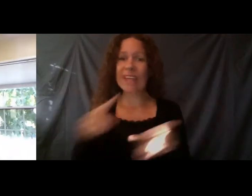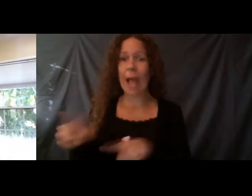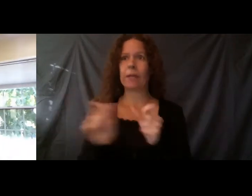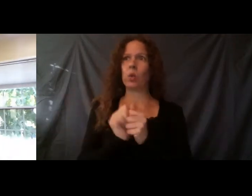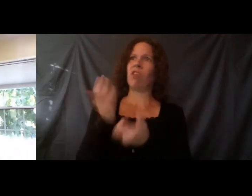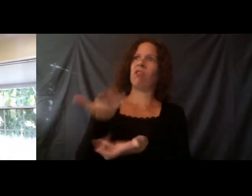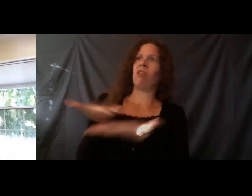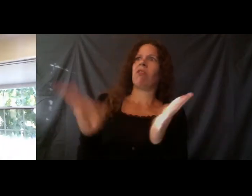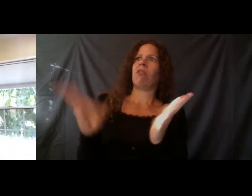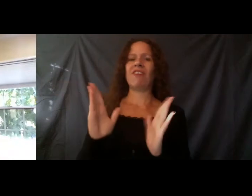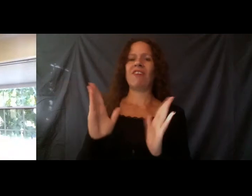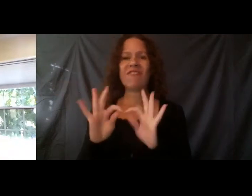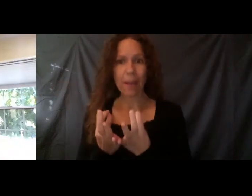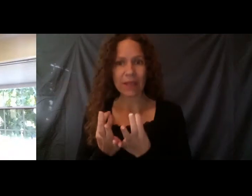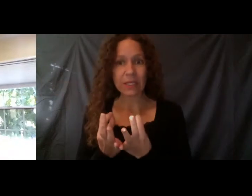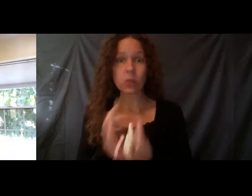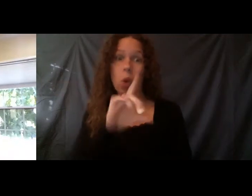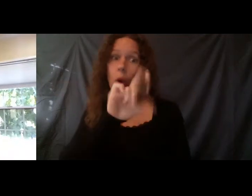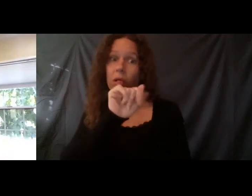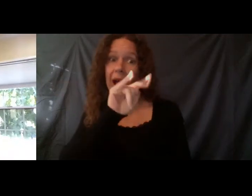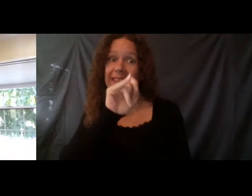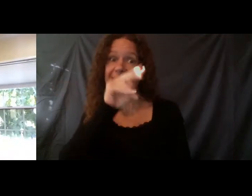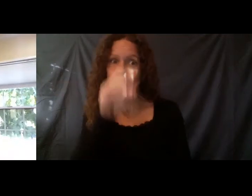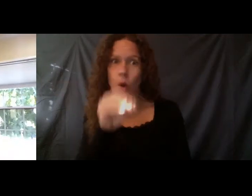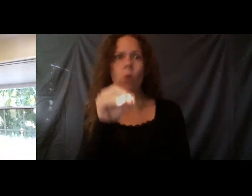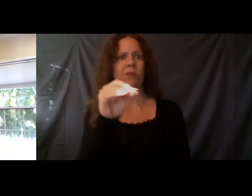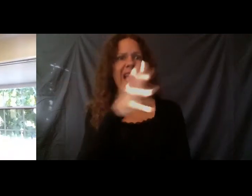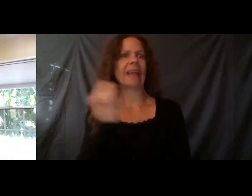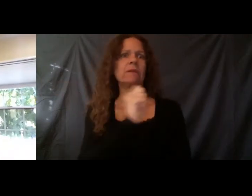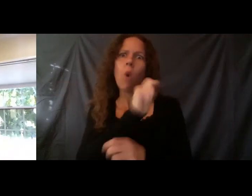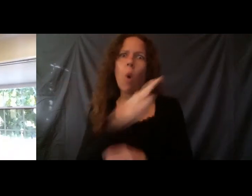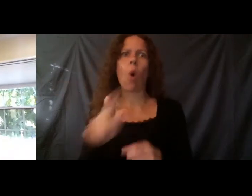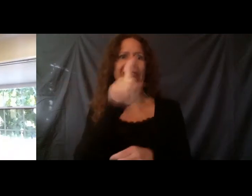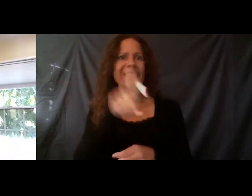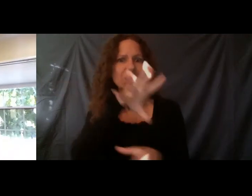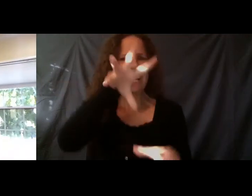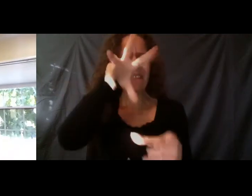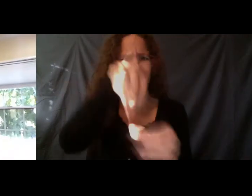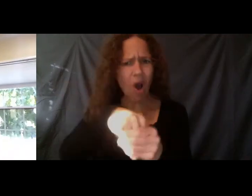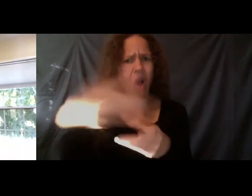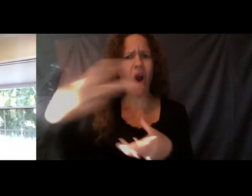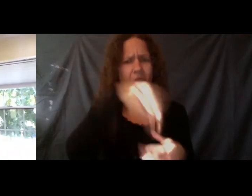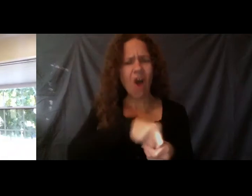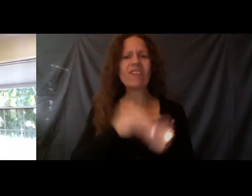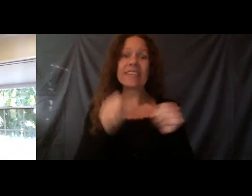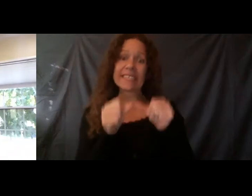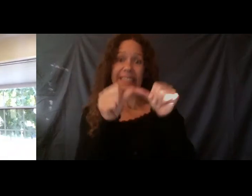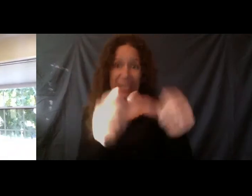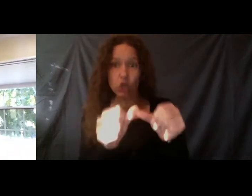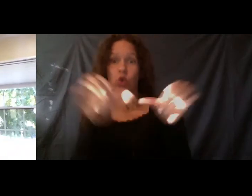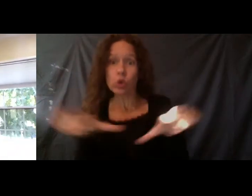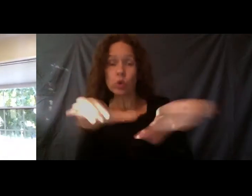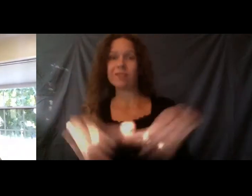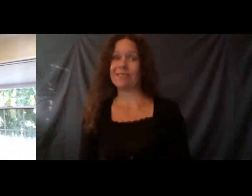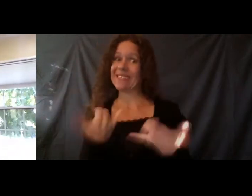Latinos and everyone in our party engaged, keep the momentum going. Especially right now, we have 2 runoff elections in